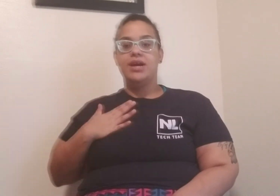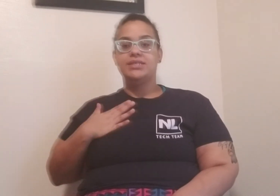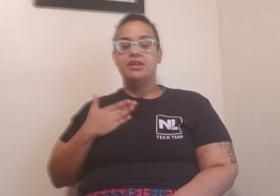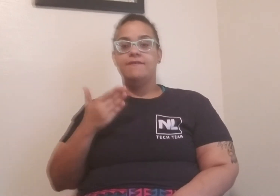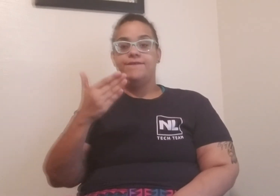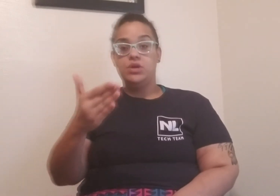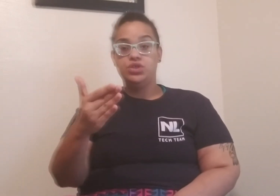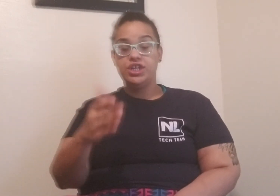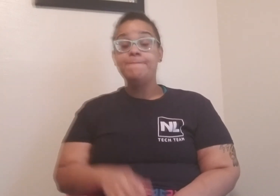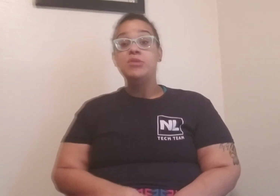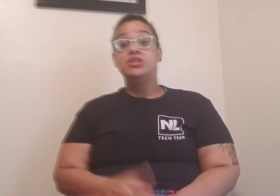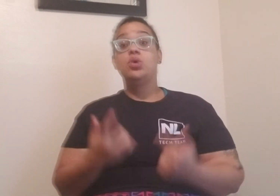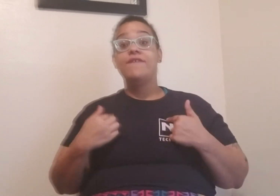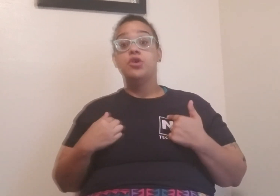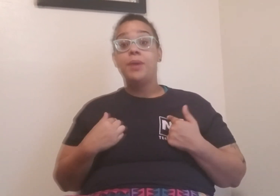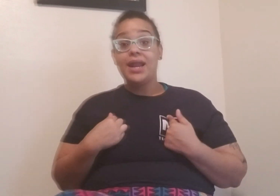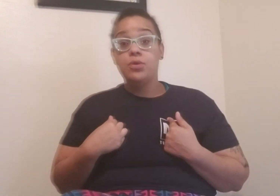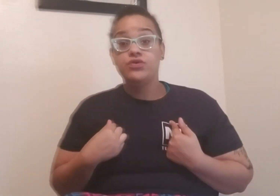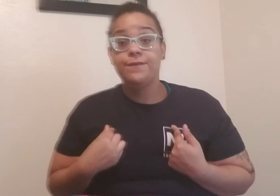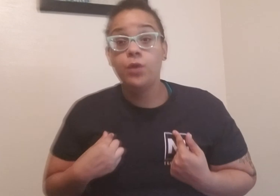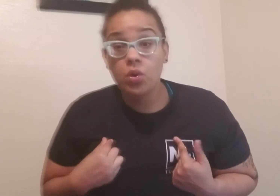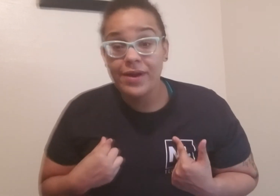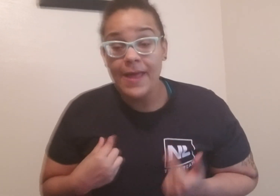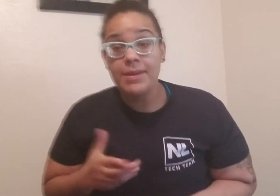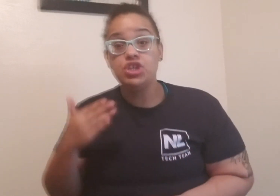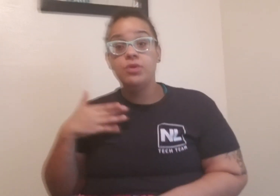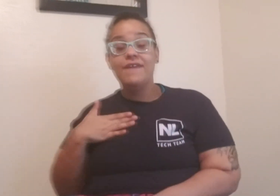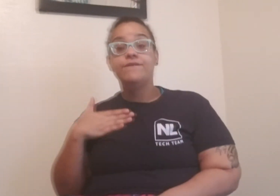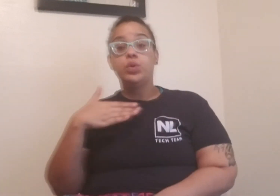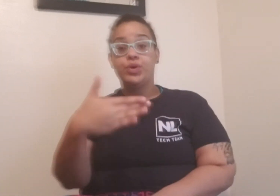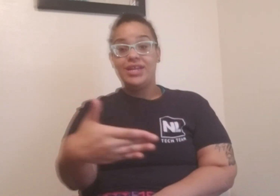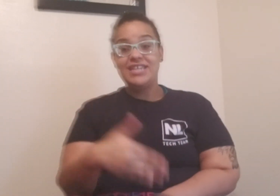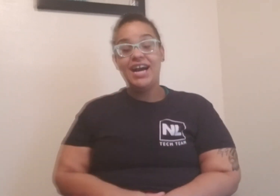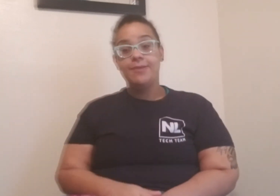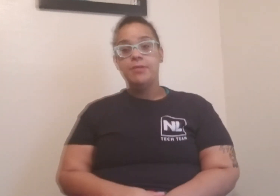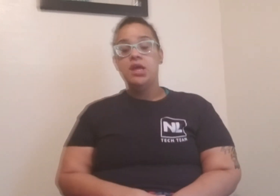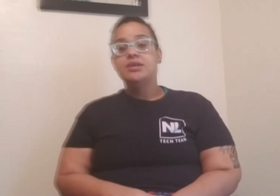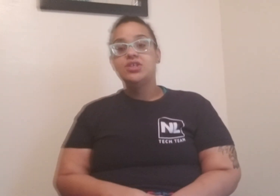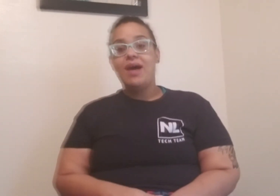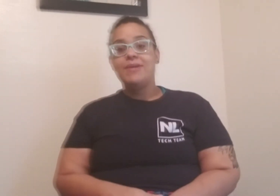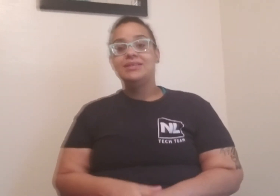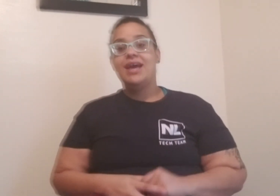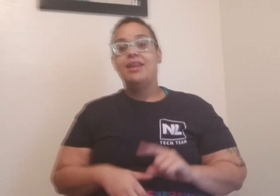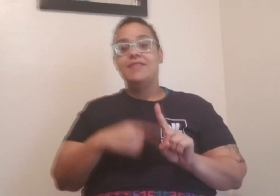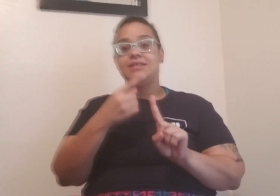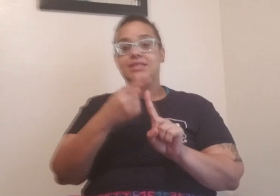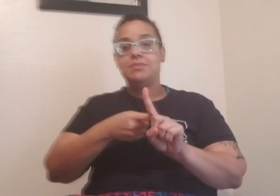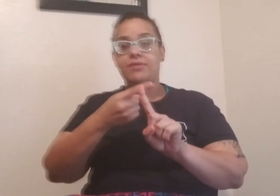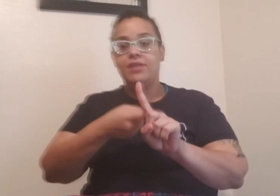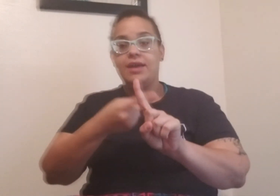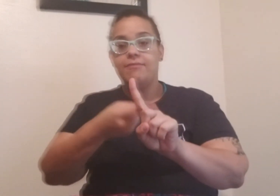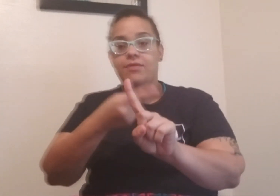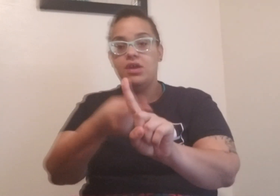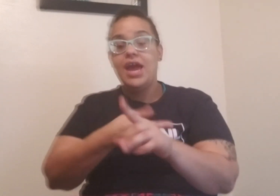present, future. So if your body moves forward, that means you're moving forward in time. So that being said, this is monthly and you're going